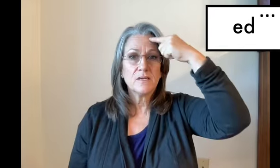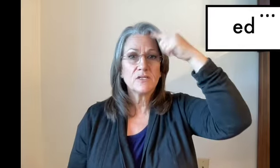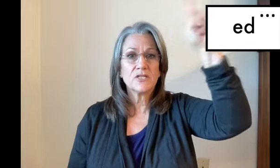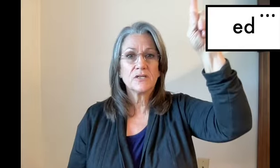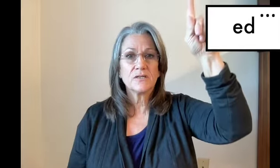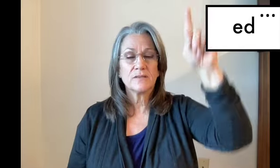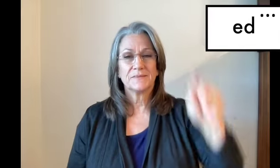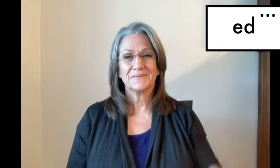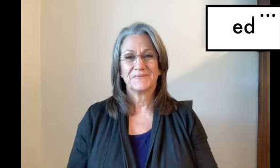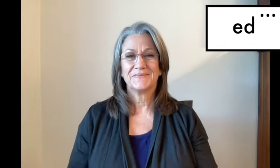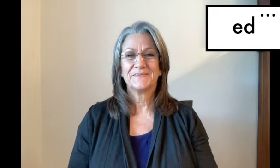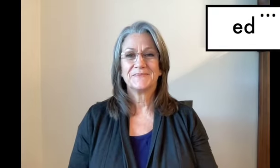t.